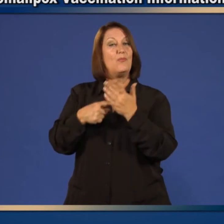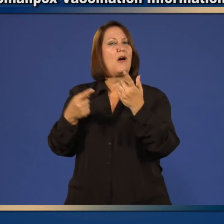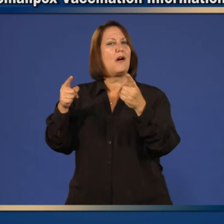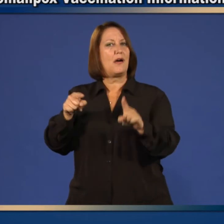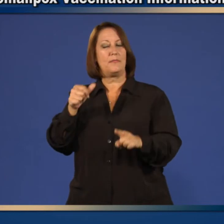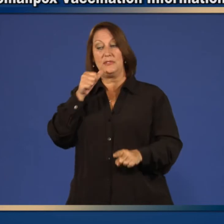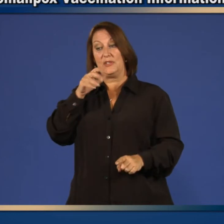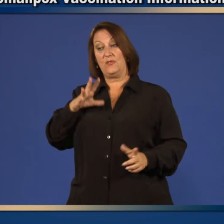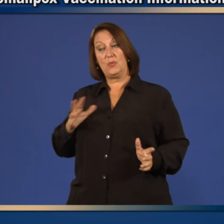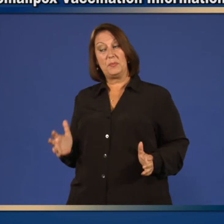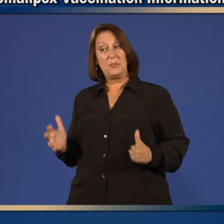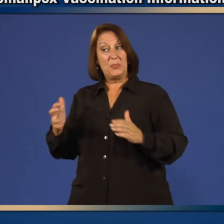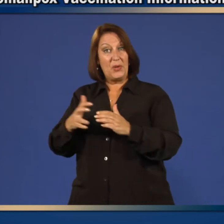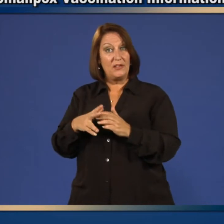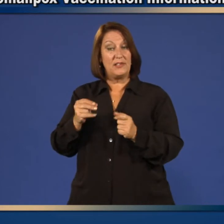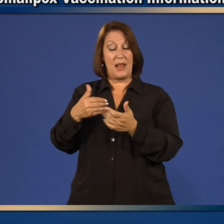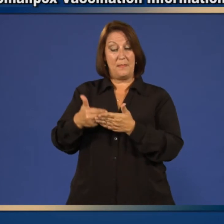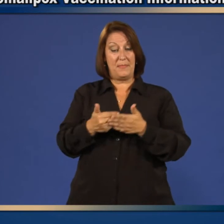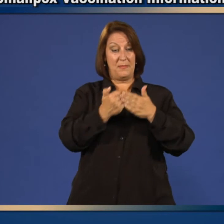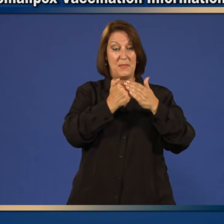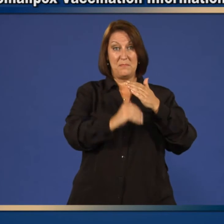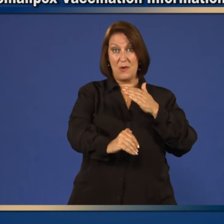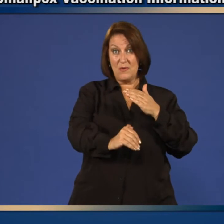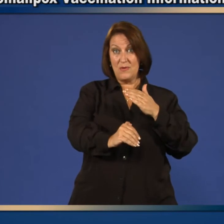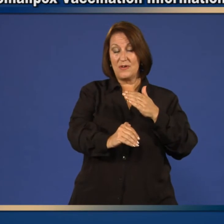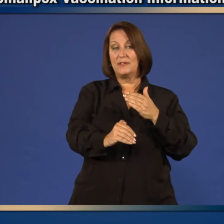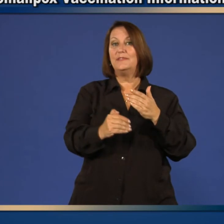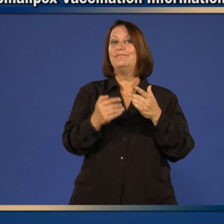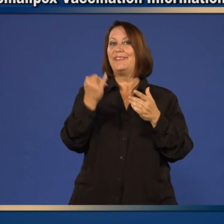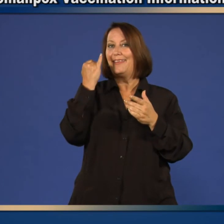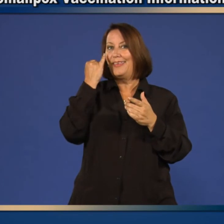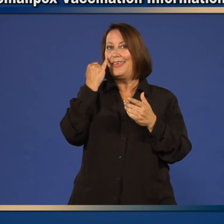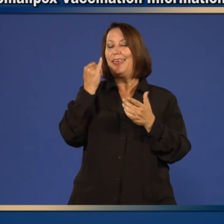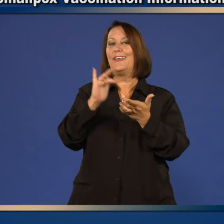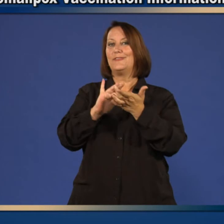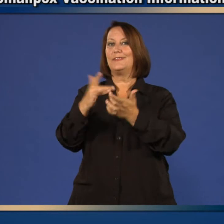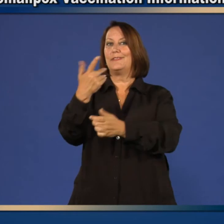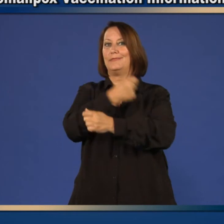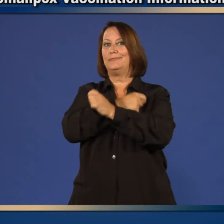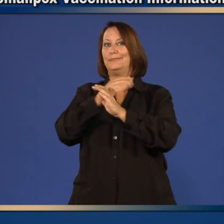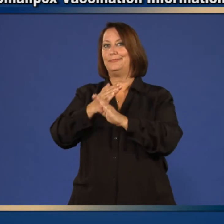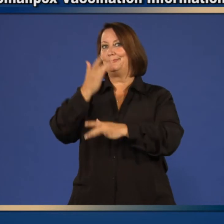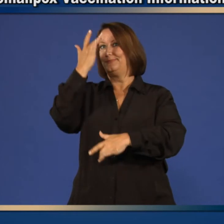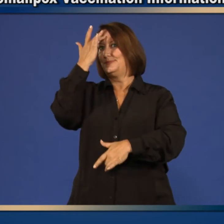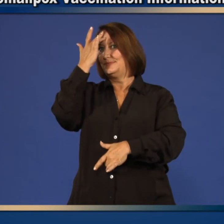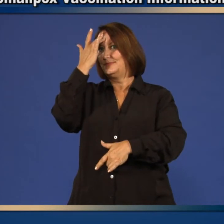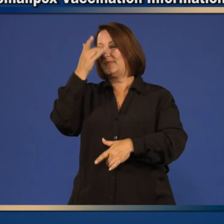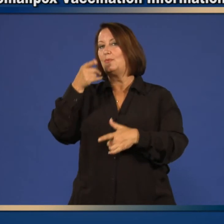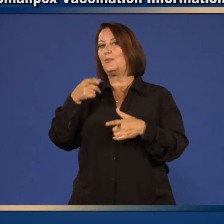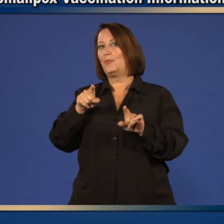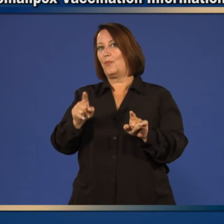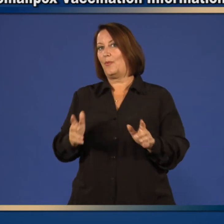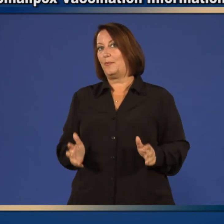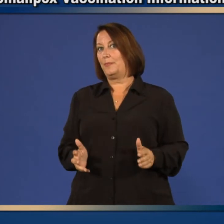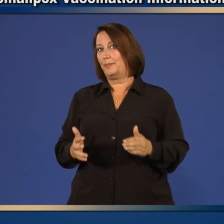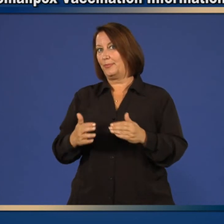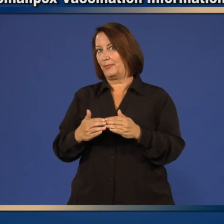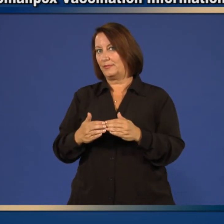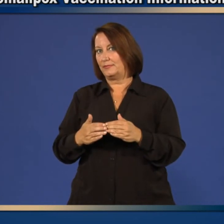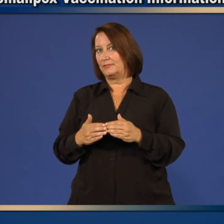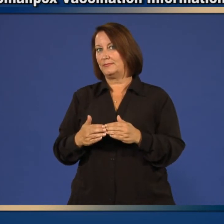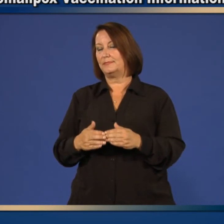understand what happens to pregnant women and their babies who have been exposed to smallpox vaccine.